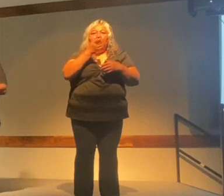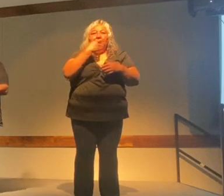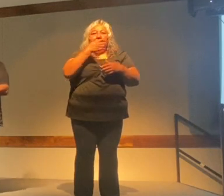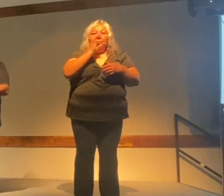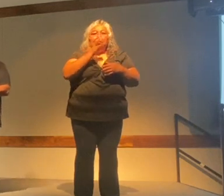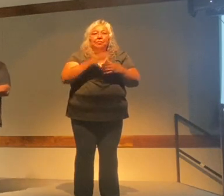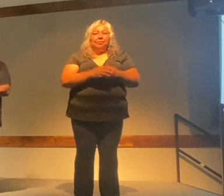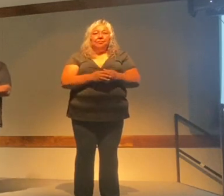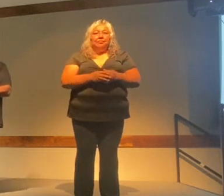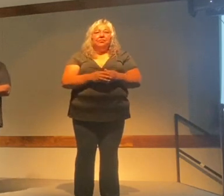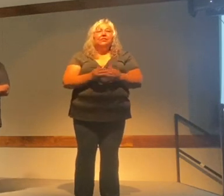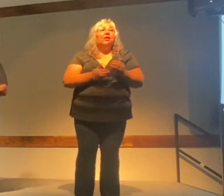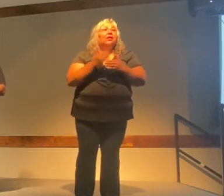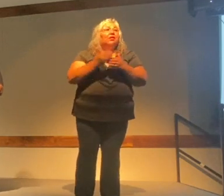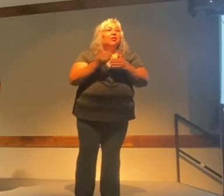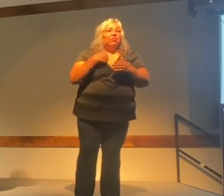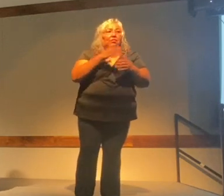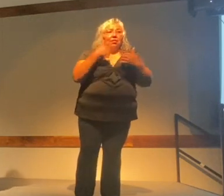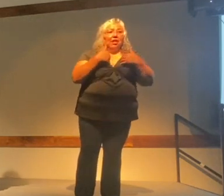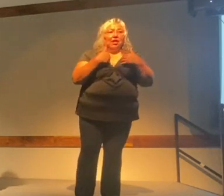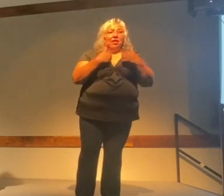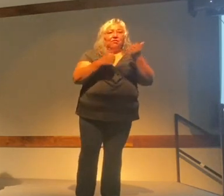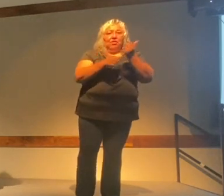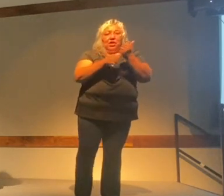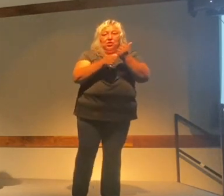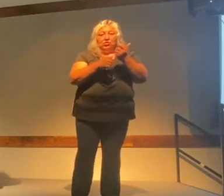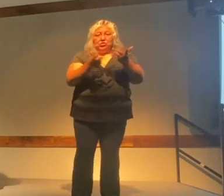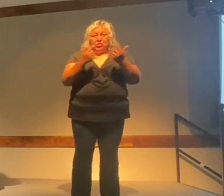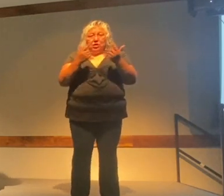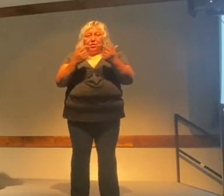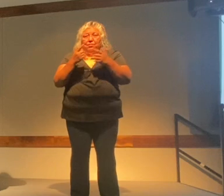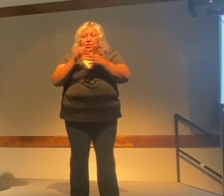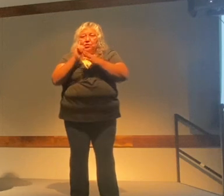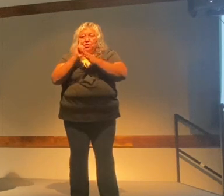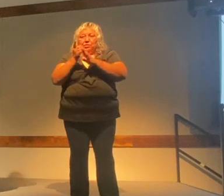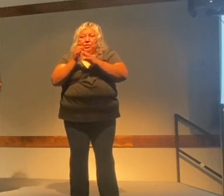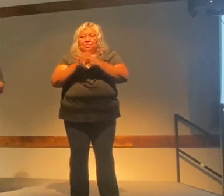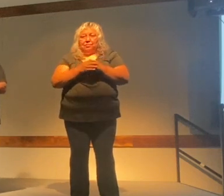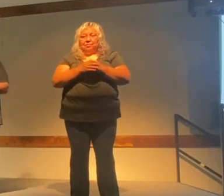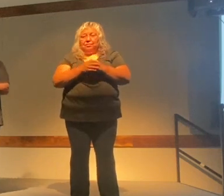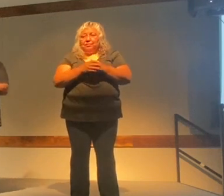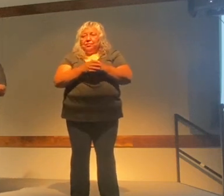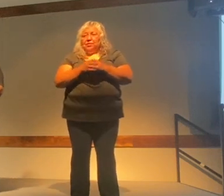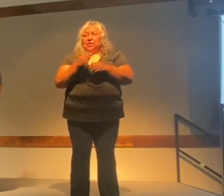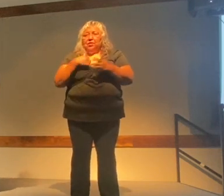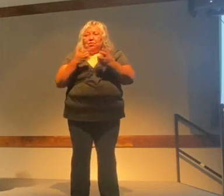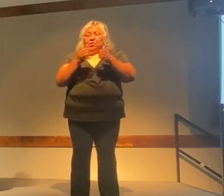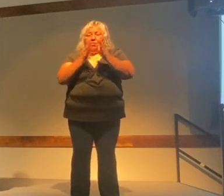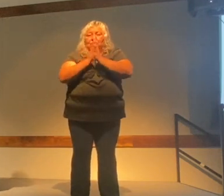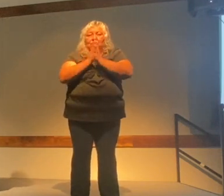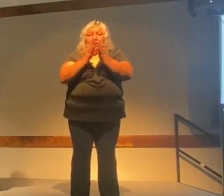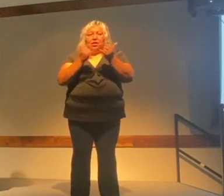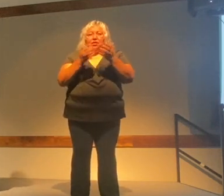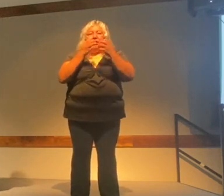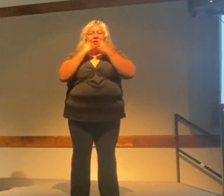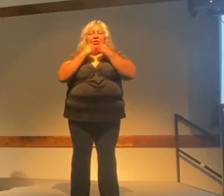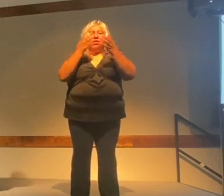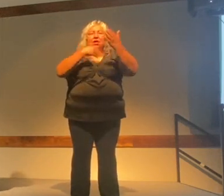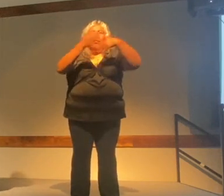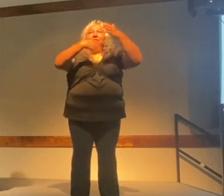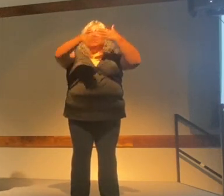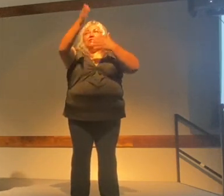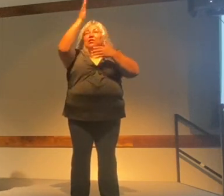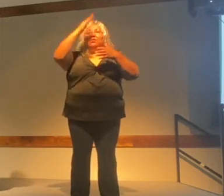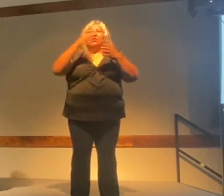from. And then we'll have the ushers come around in a minute. I'm going to pray now. Dear Heavenly Father, thank you